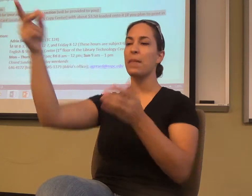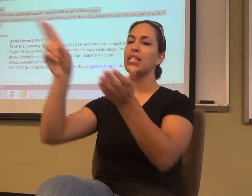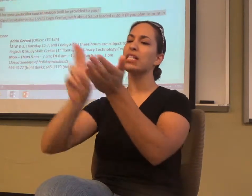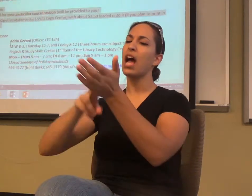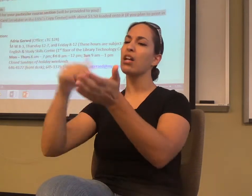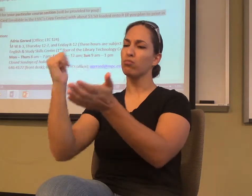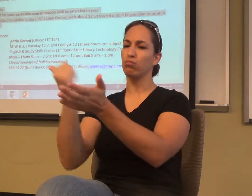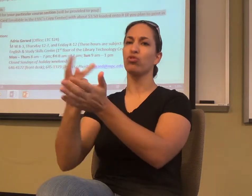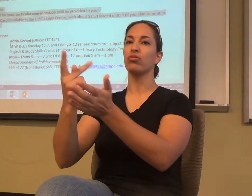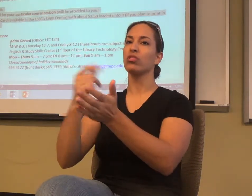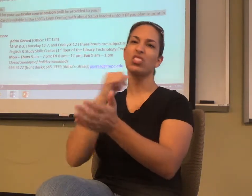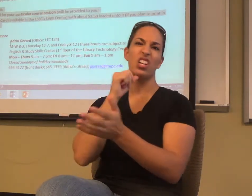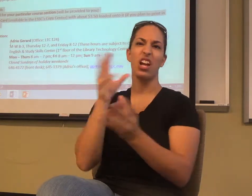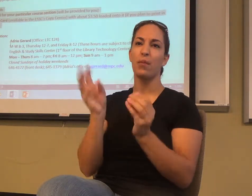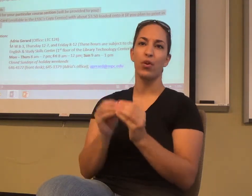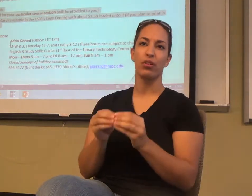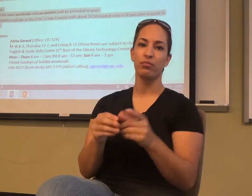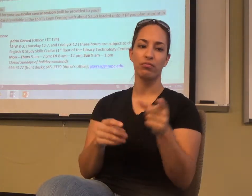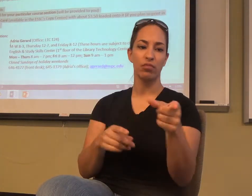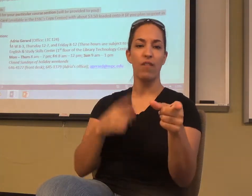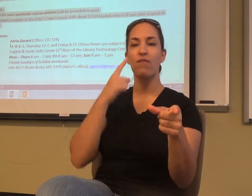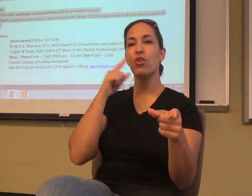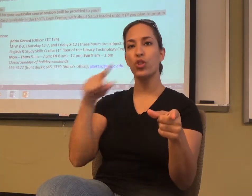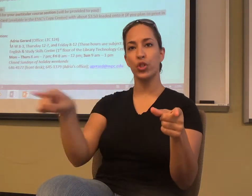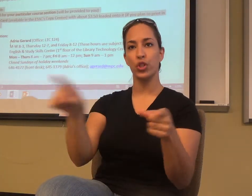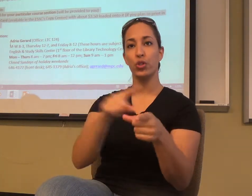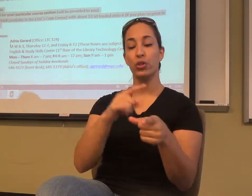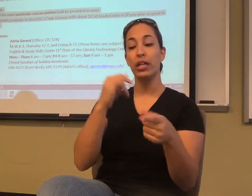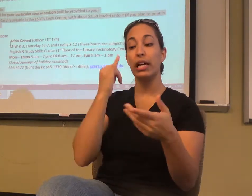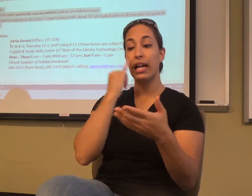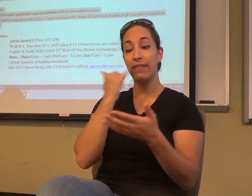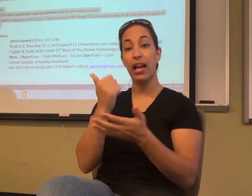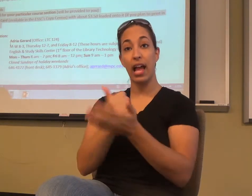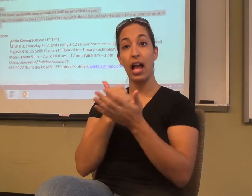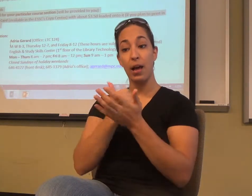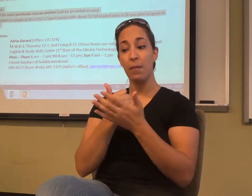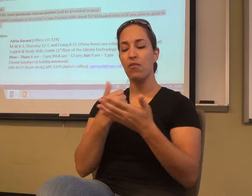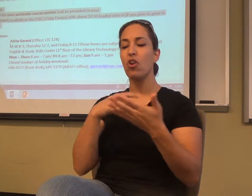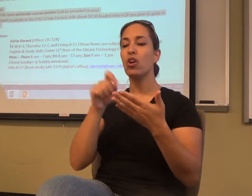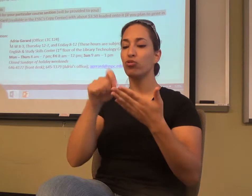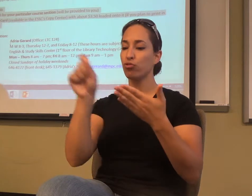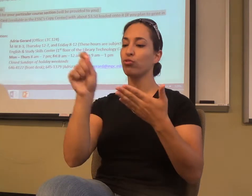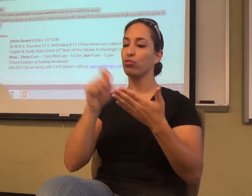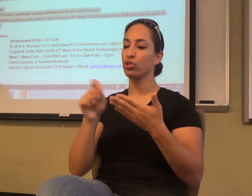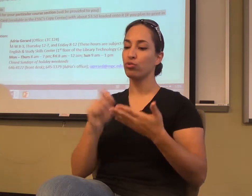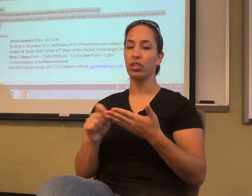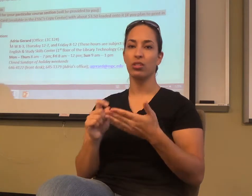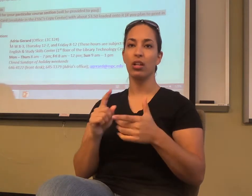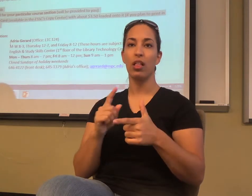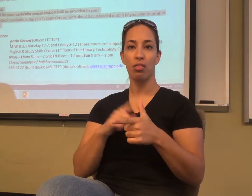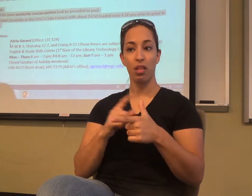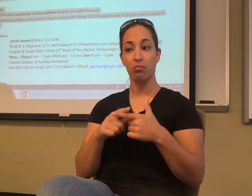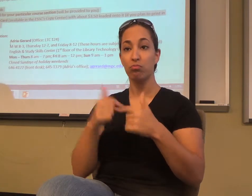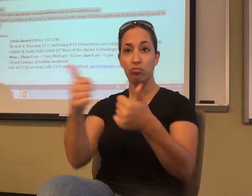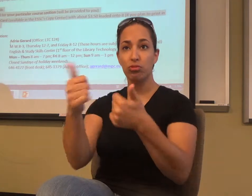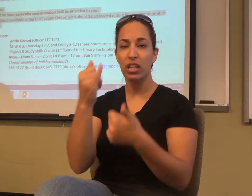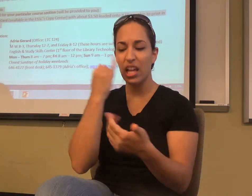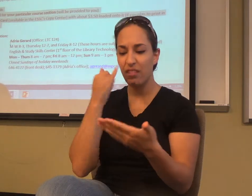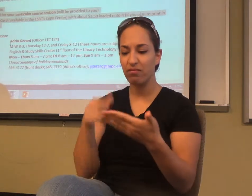is for you. If this is something that's helpful for you to keep on track, then wonderful. Use this as a way to remind yourself what you've already accomplished and what